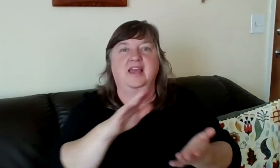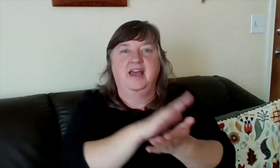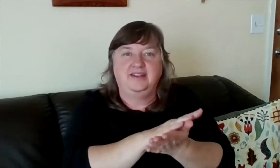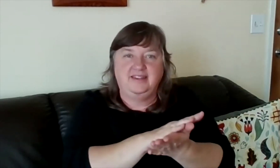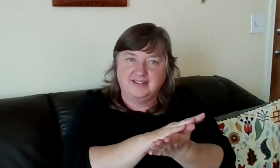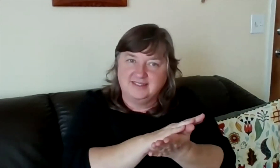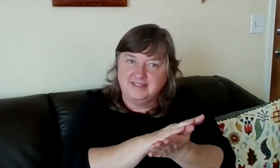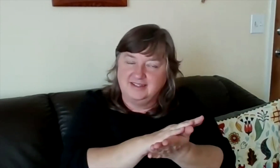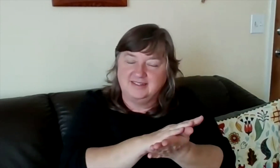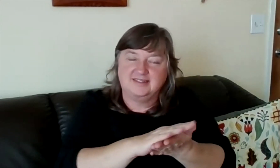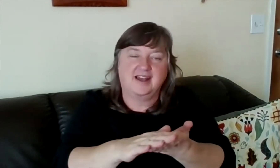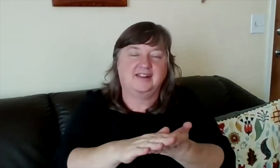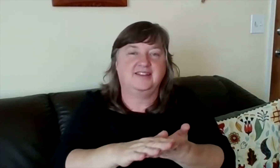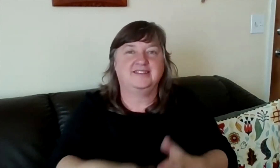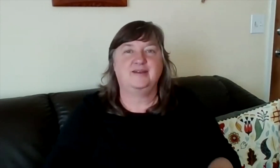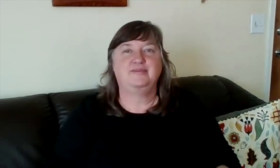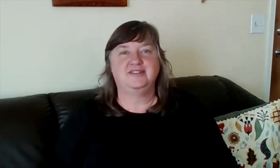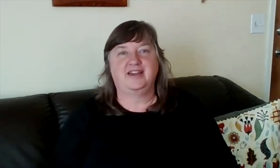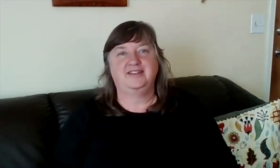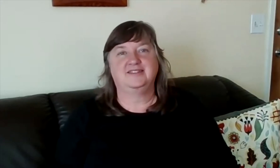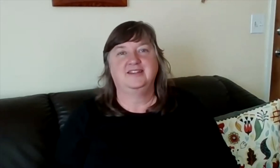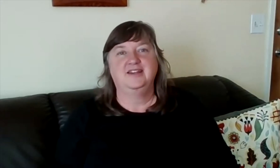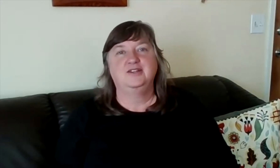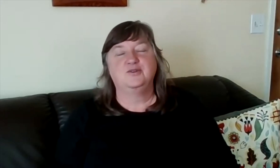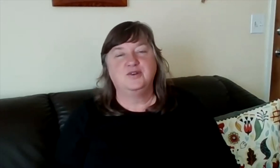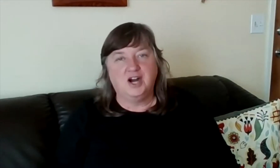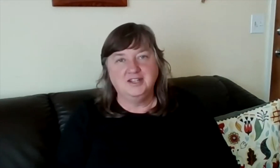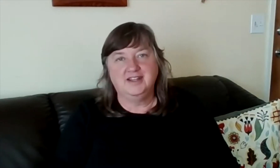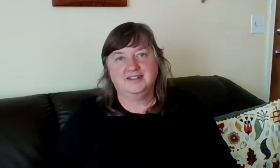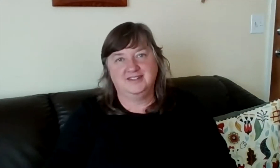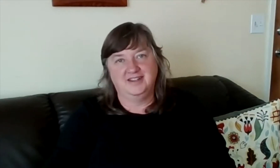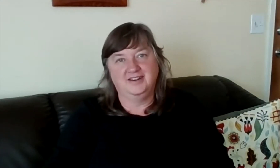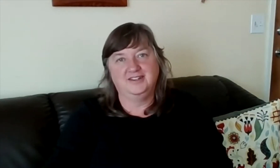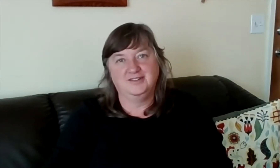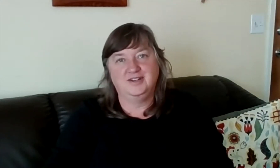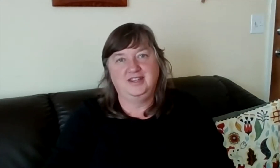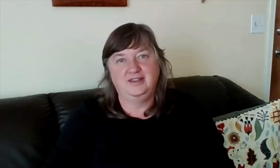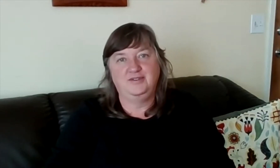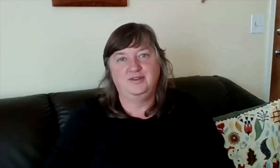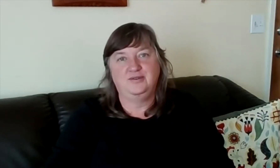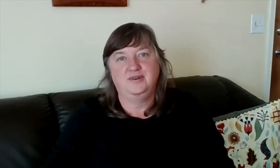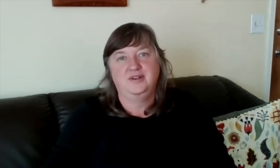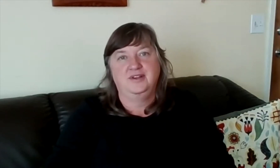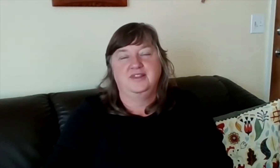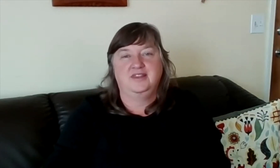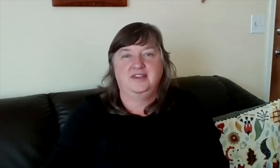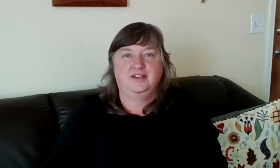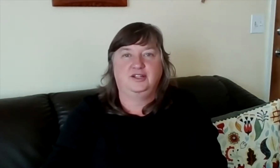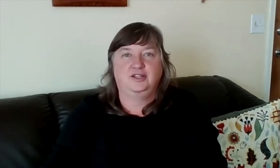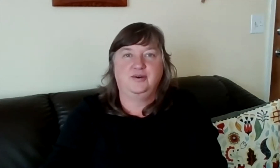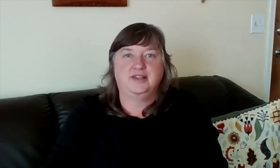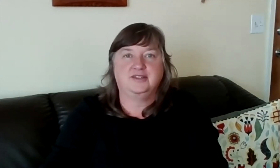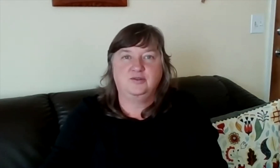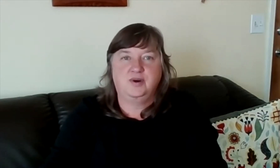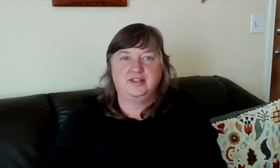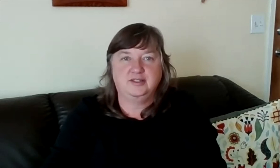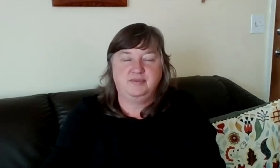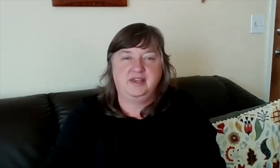And yes, it is exactly the same as nice. So context there is going to give you the clue as to what is